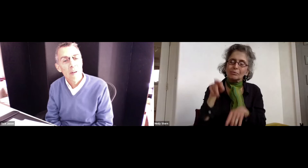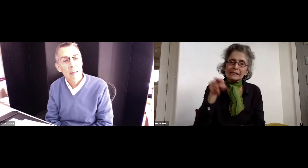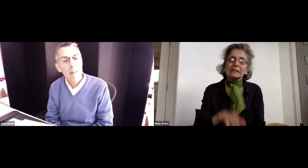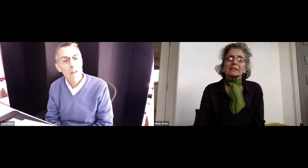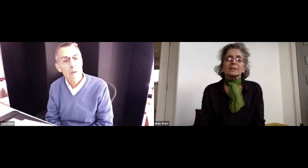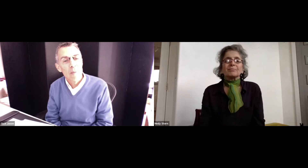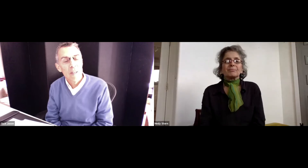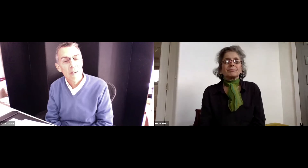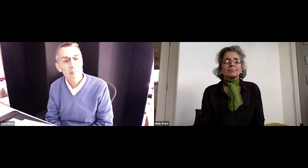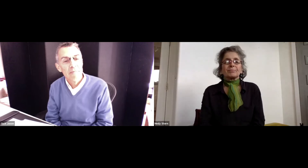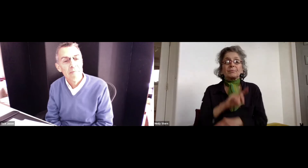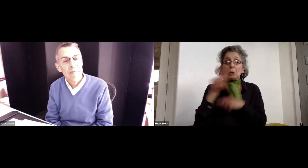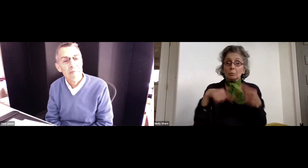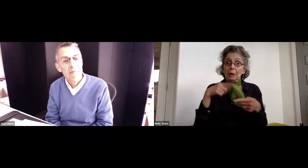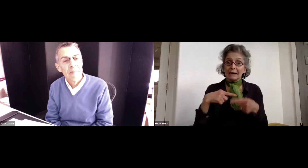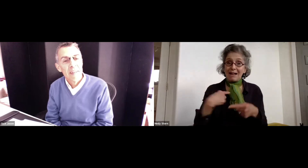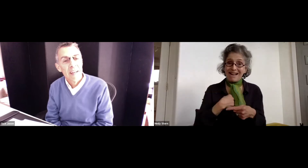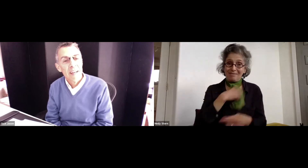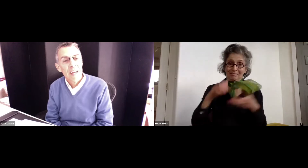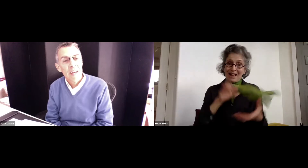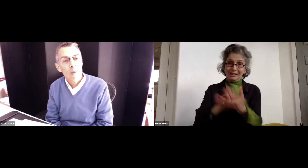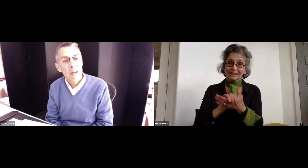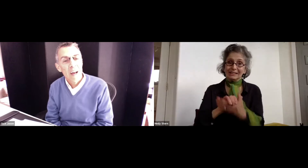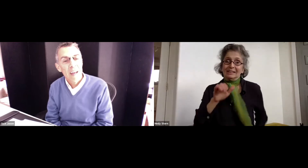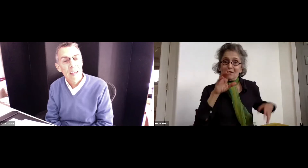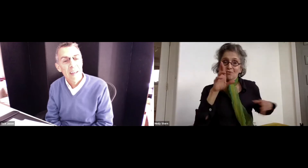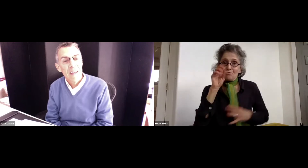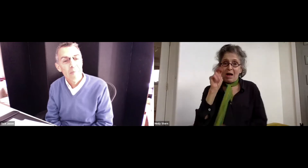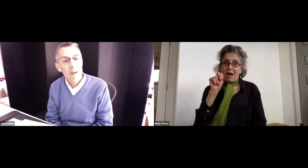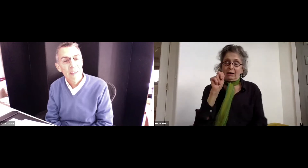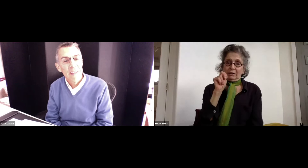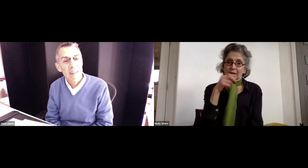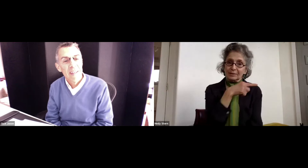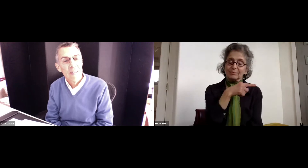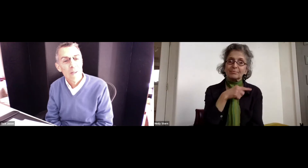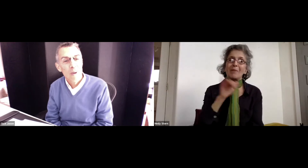the Jewish cemetery. And when I got married to Ron,